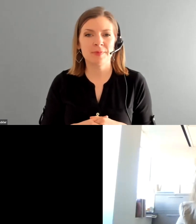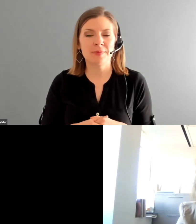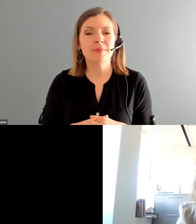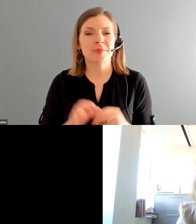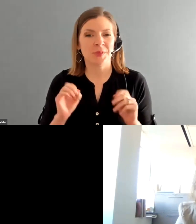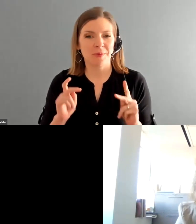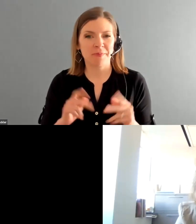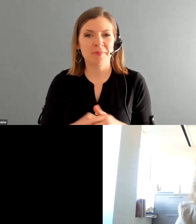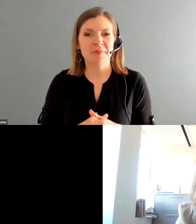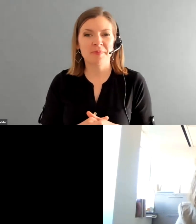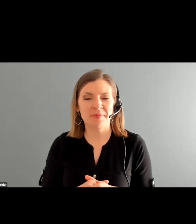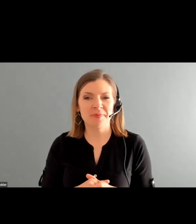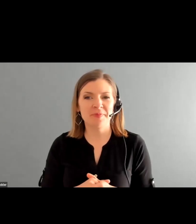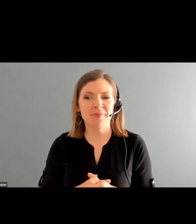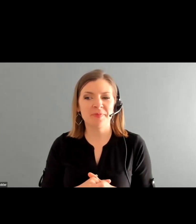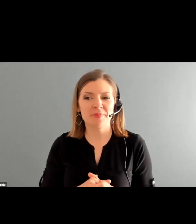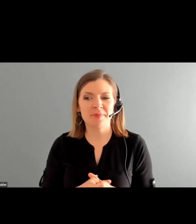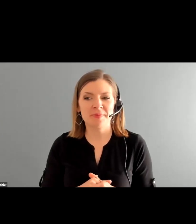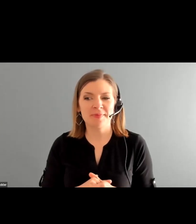Okay, so.